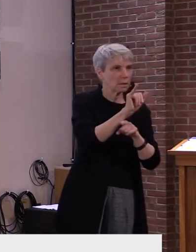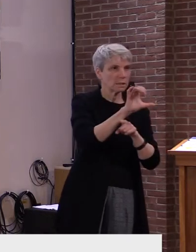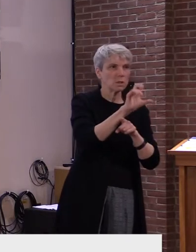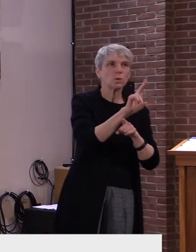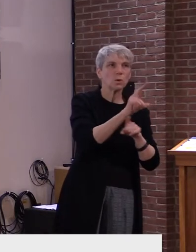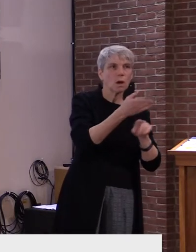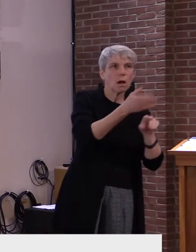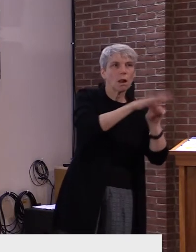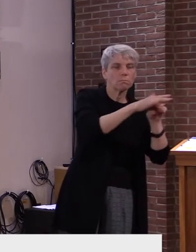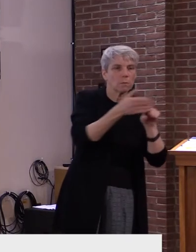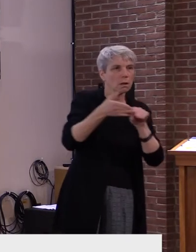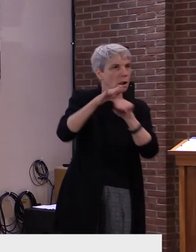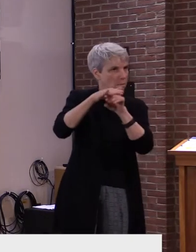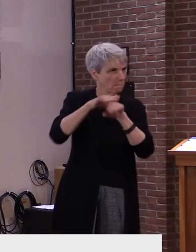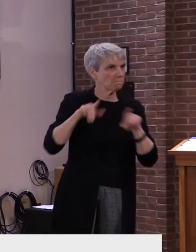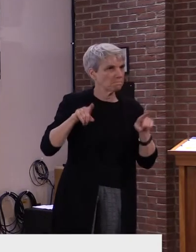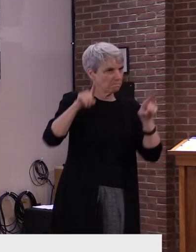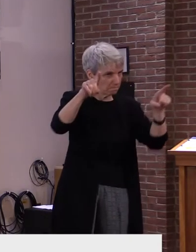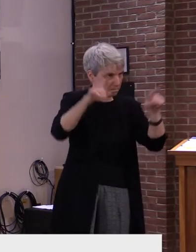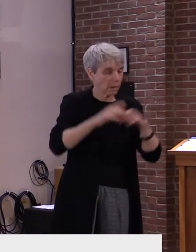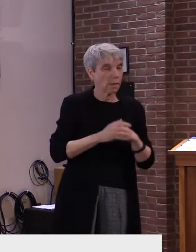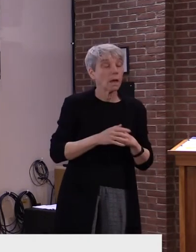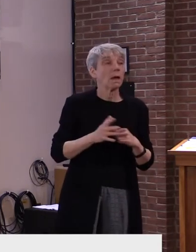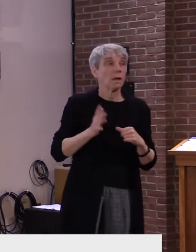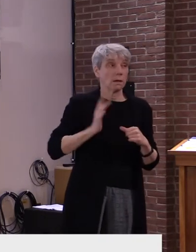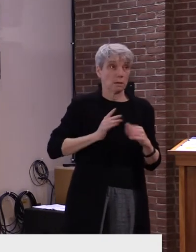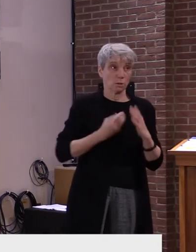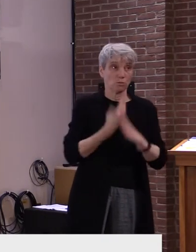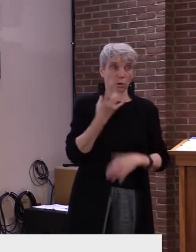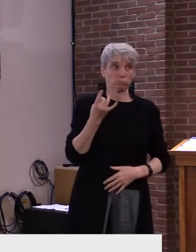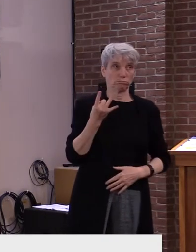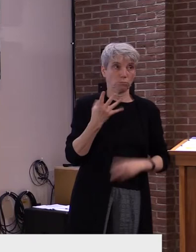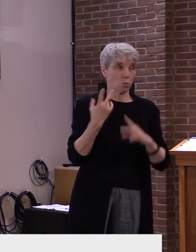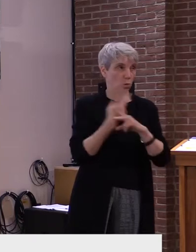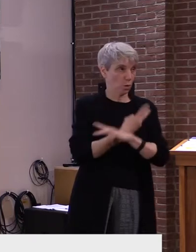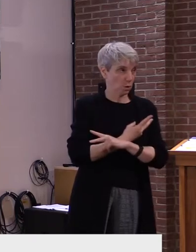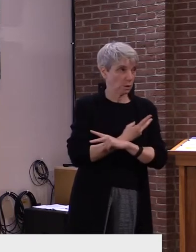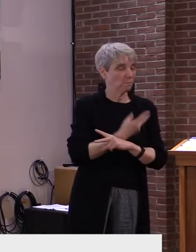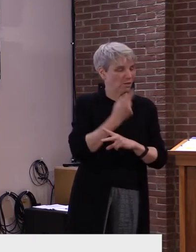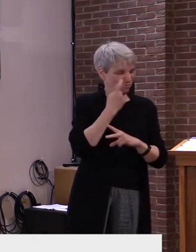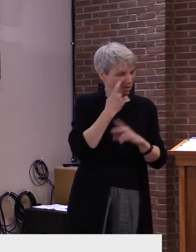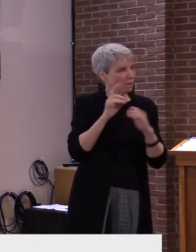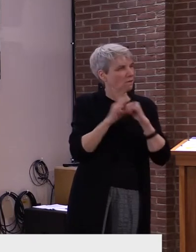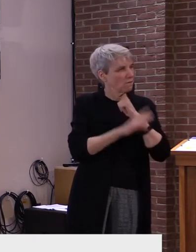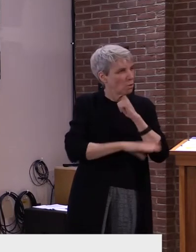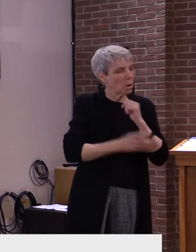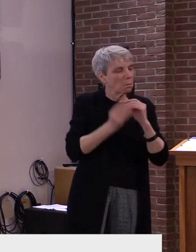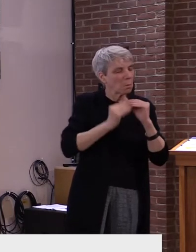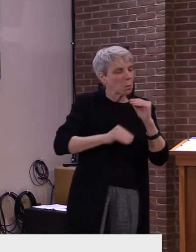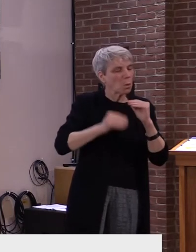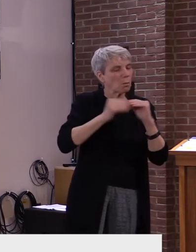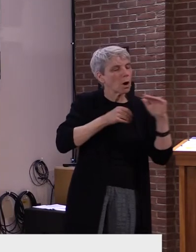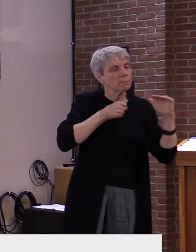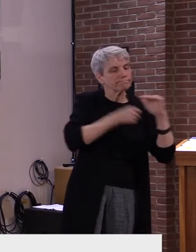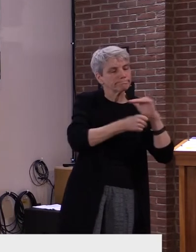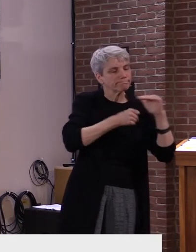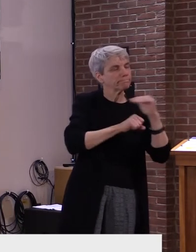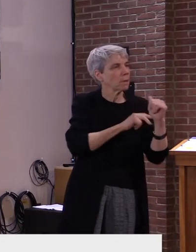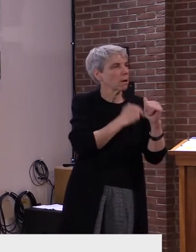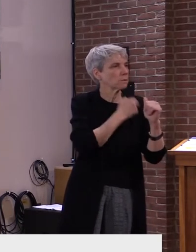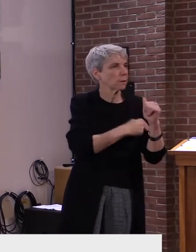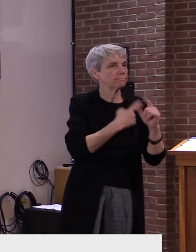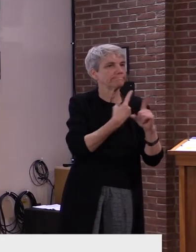watch closely. Not anywhere near what we saw in the spring, but still an uptick And that would be somewhat expected based